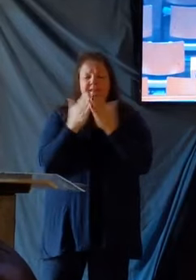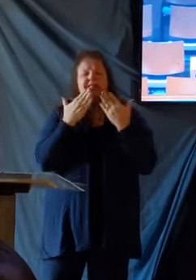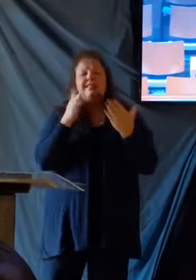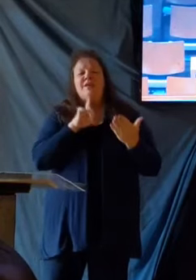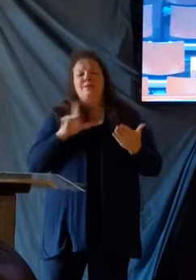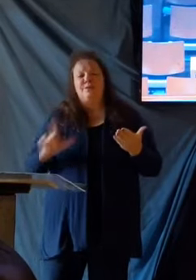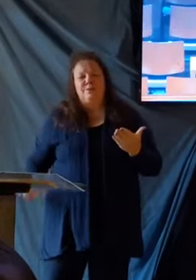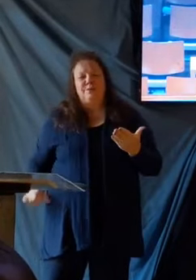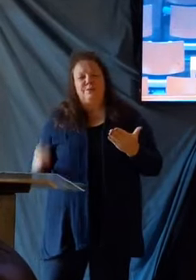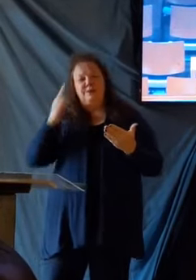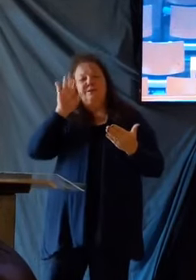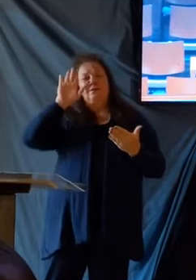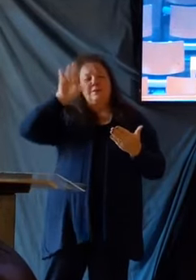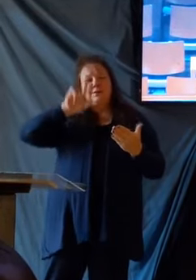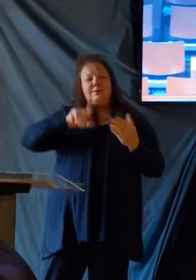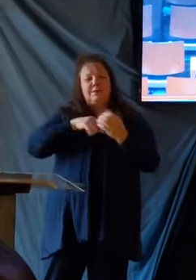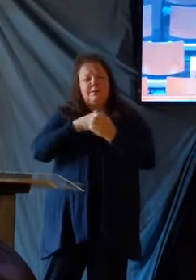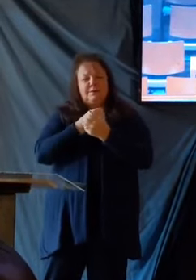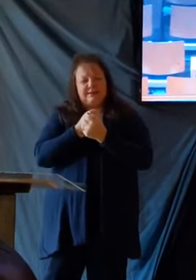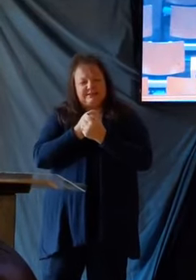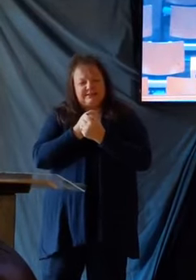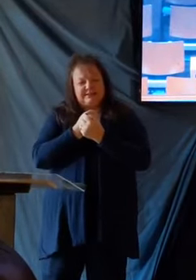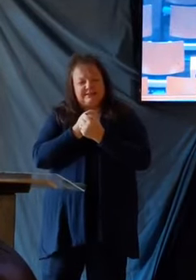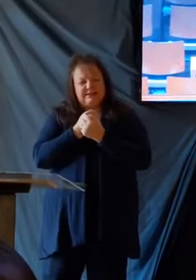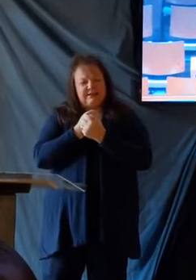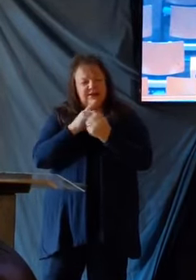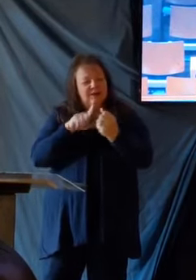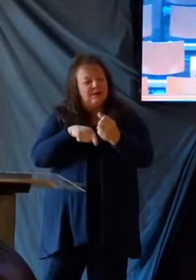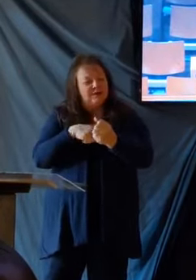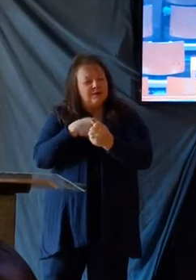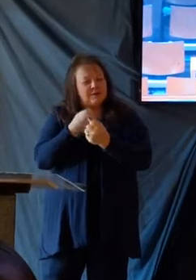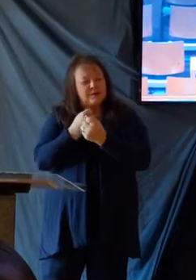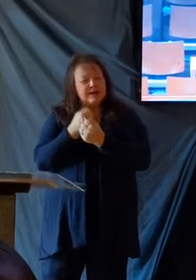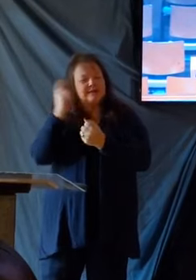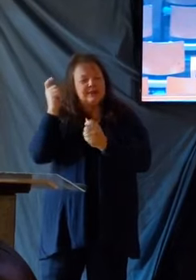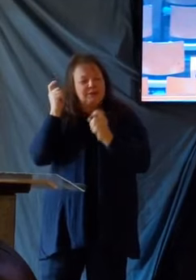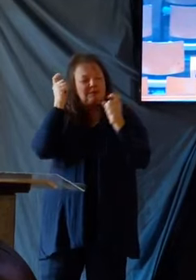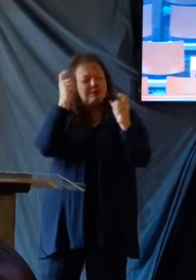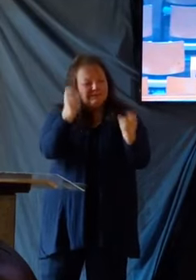Thank you, Lord, for your grace, the grace that is provided